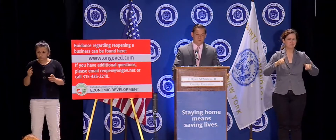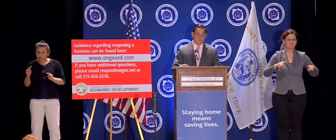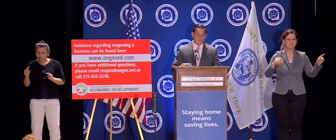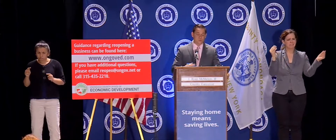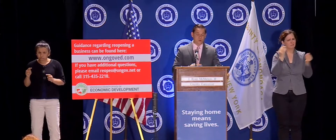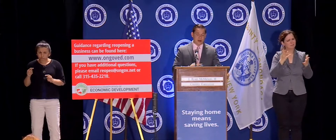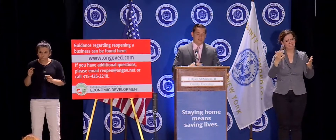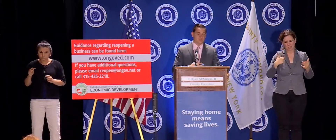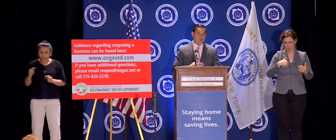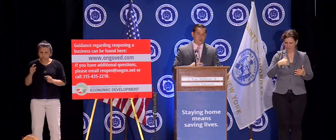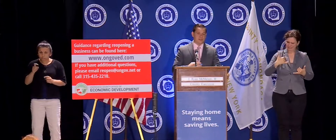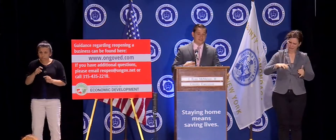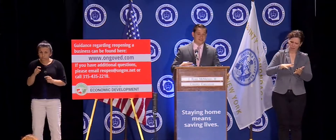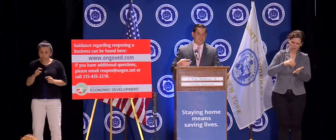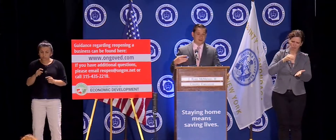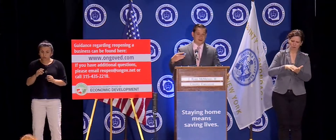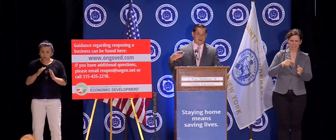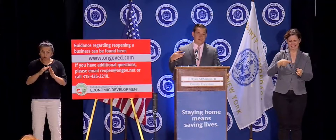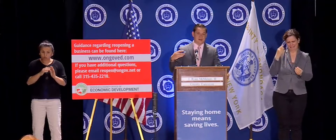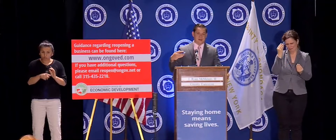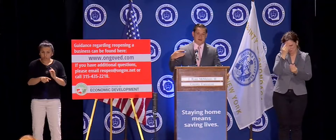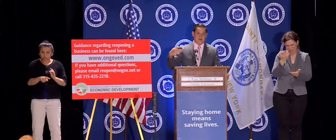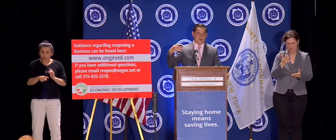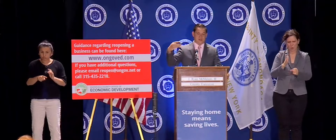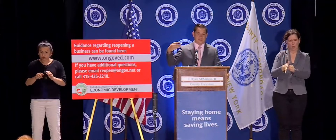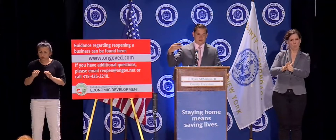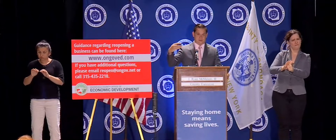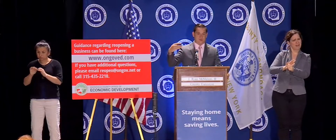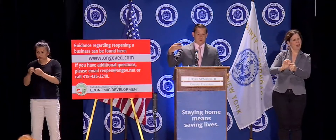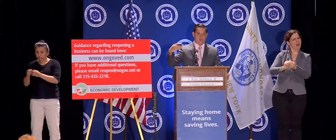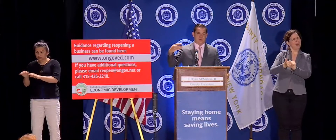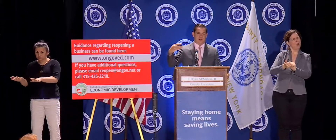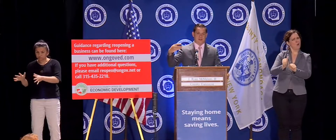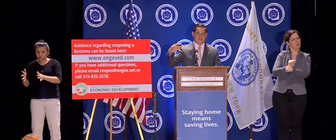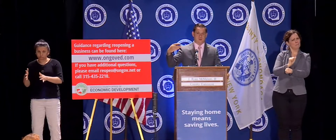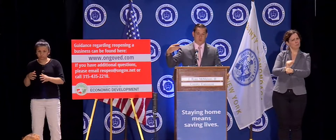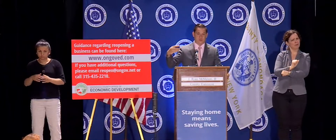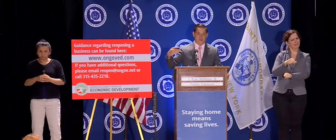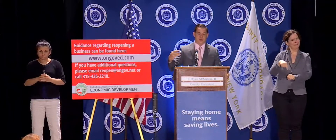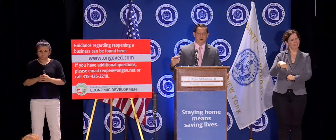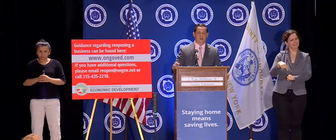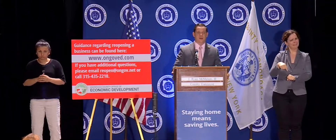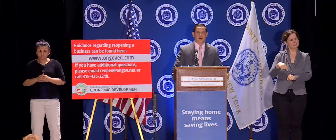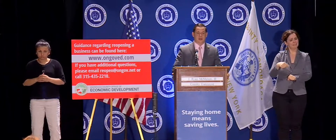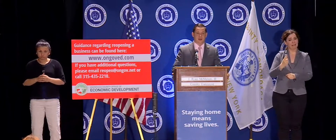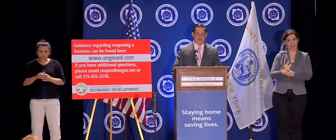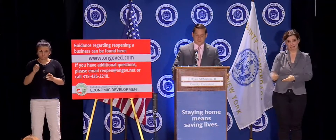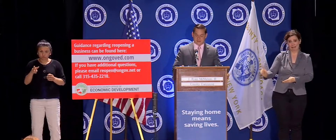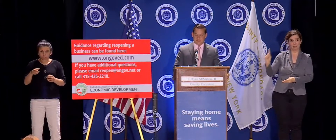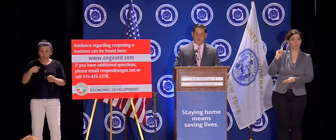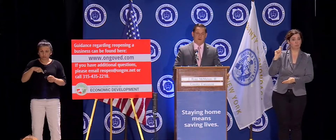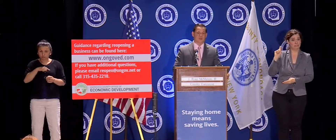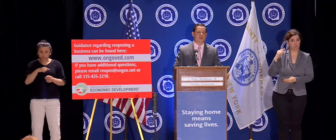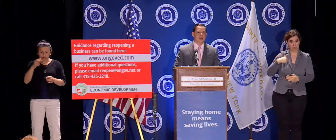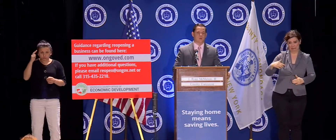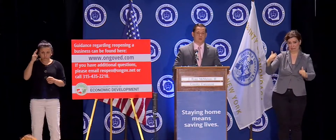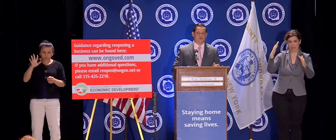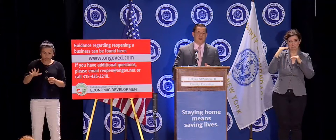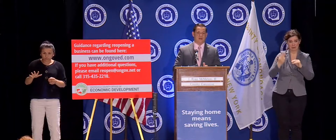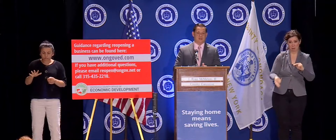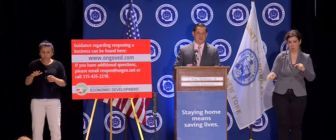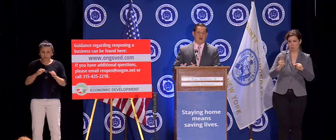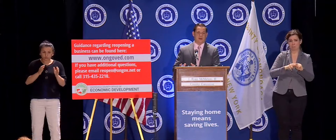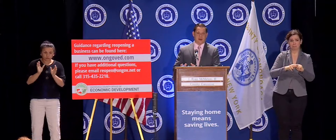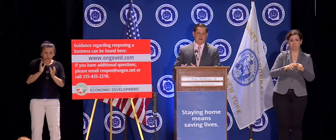certainly last week we anticipated an increase in community spread cases with restart. And is this the first day where